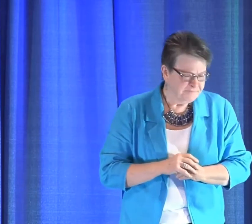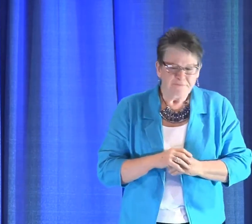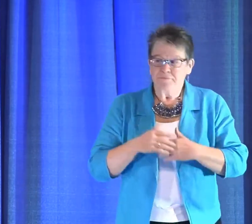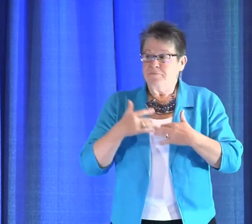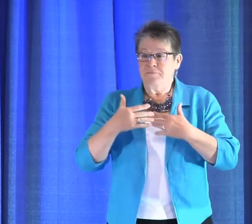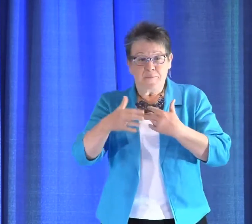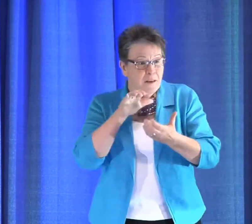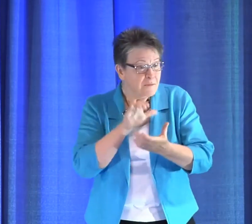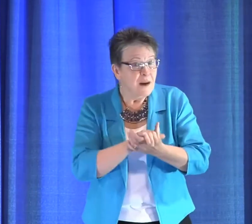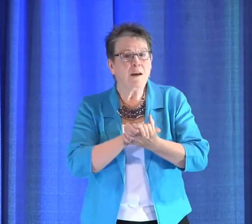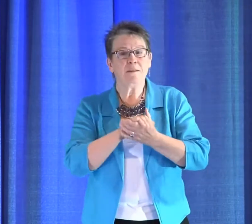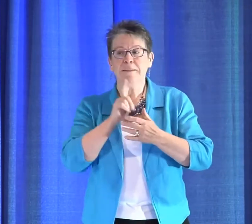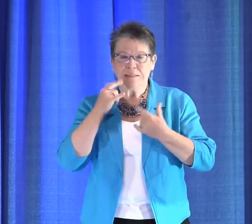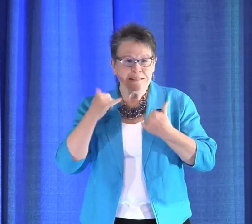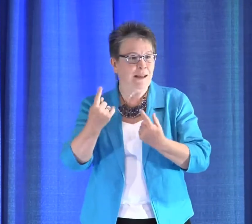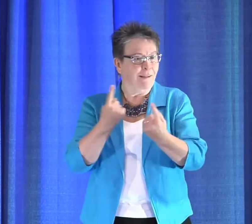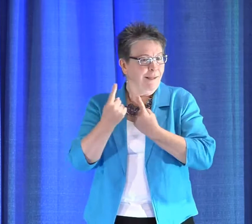give back to the community this way.